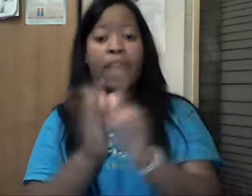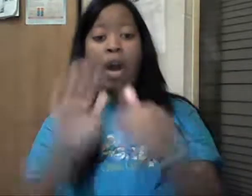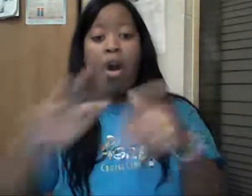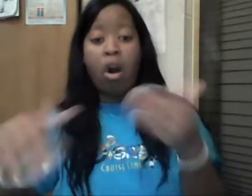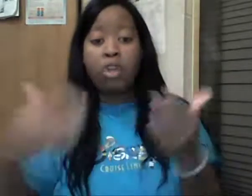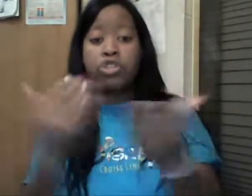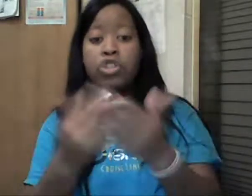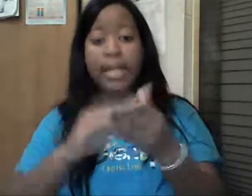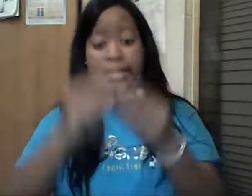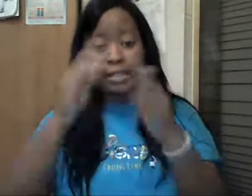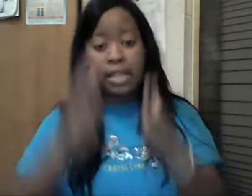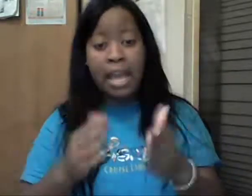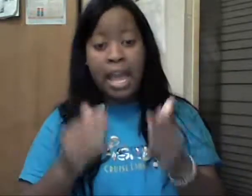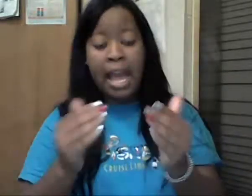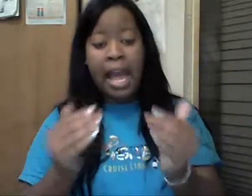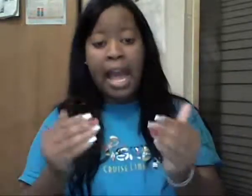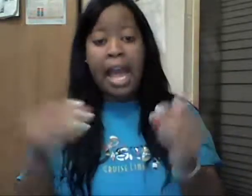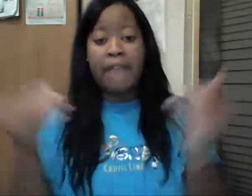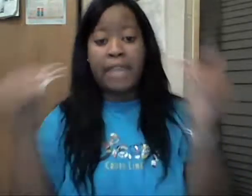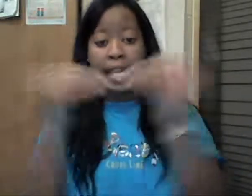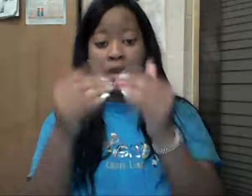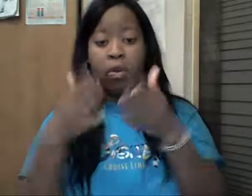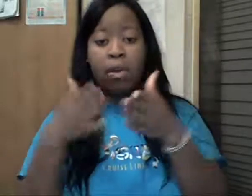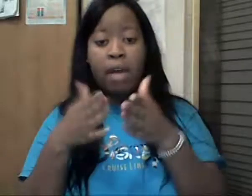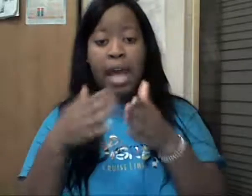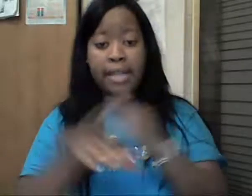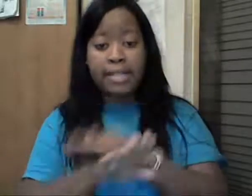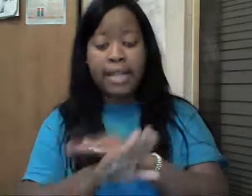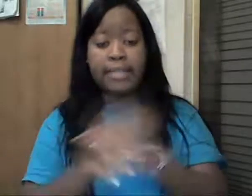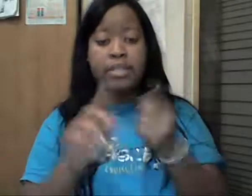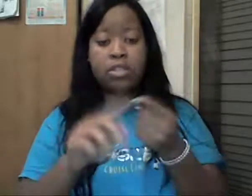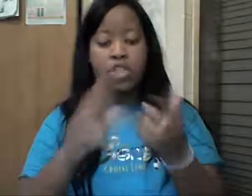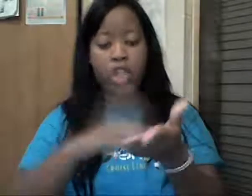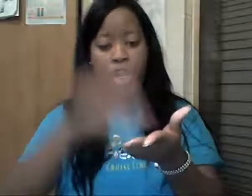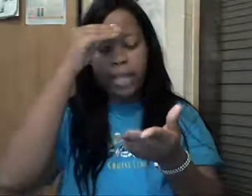that all students have equal access to learning.